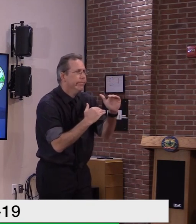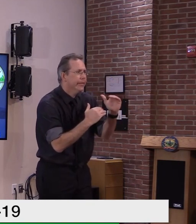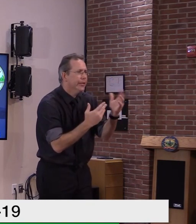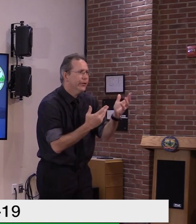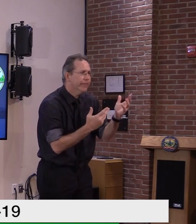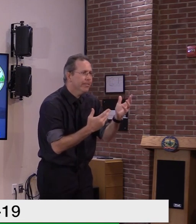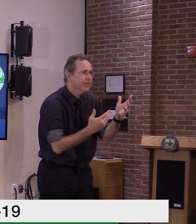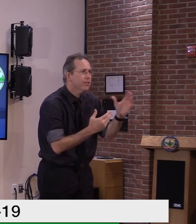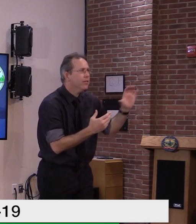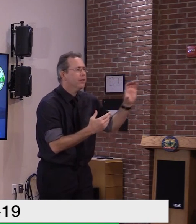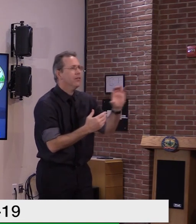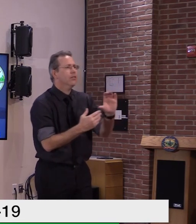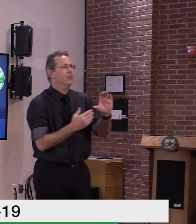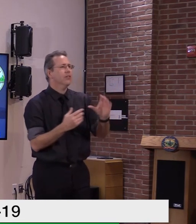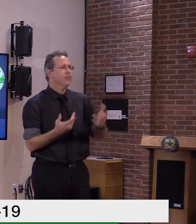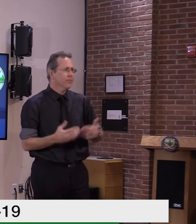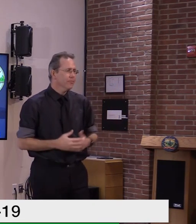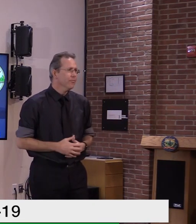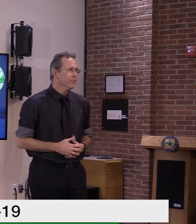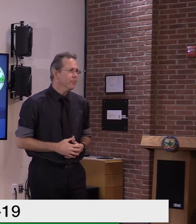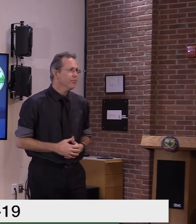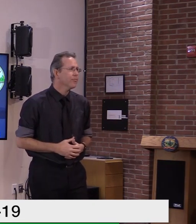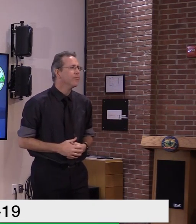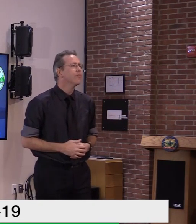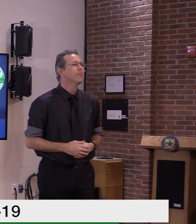Thank you. I'll take another question later if we end up having time.